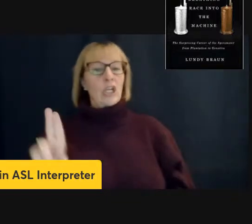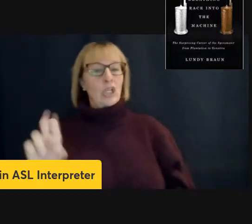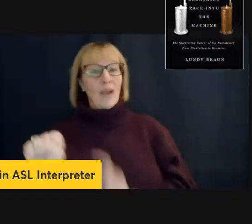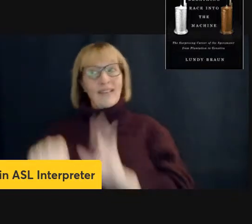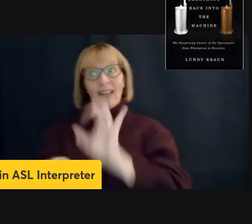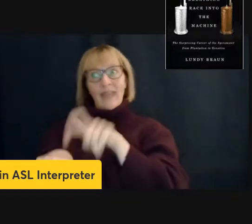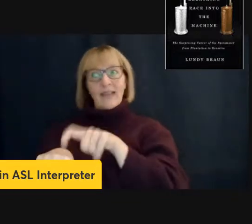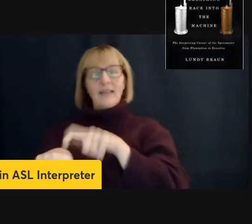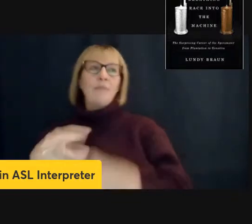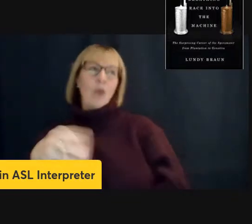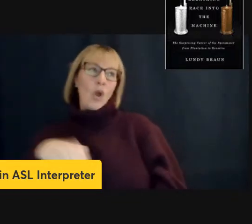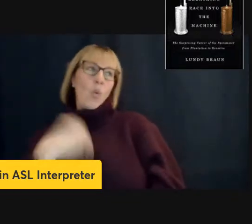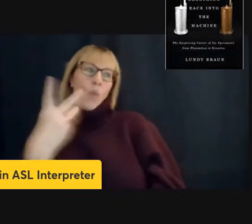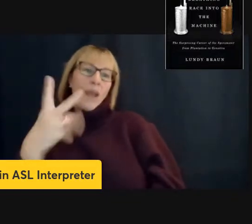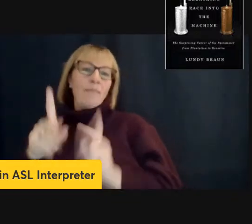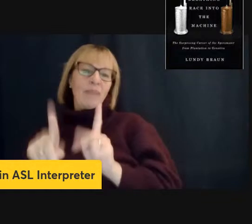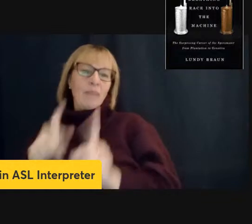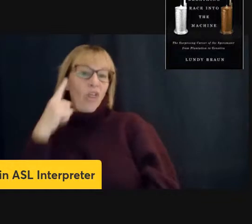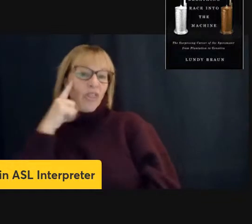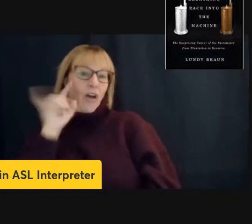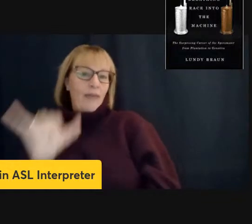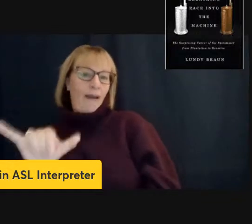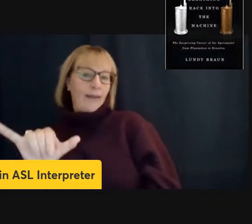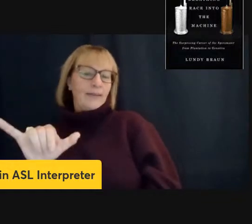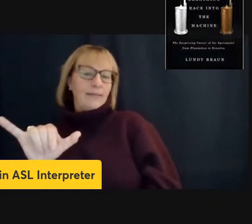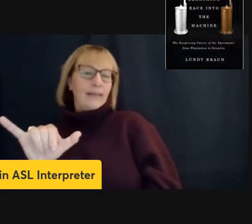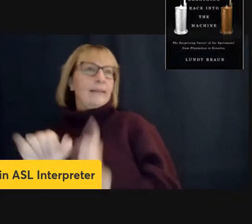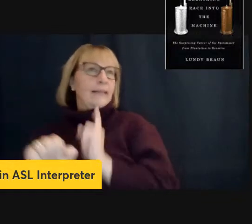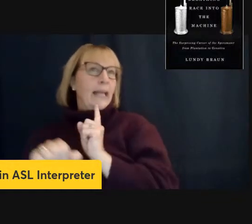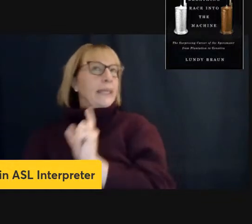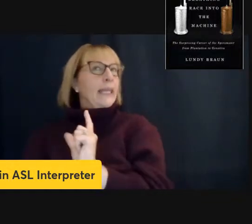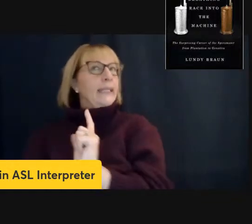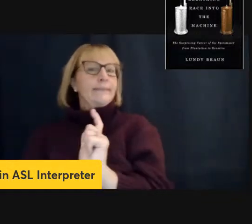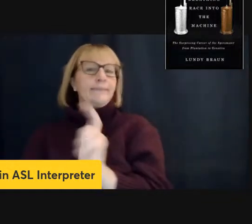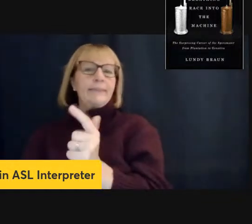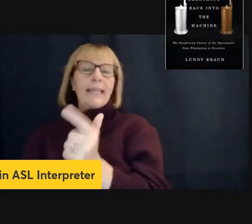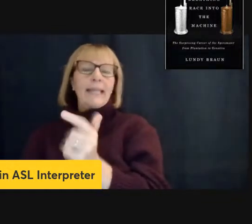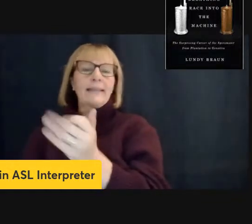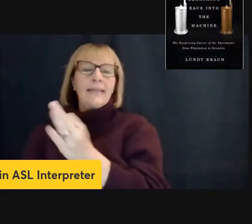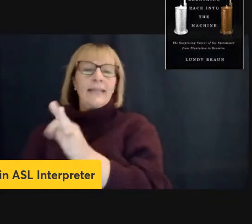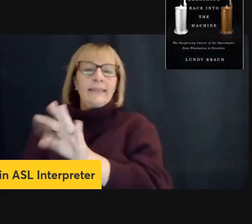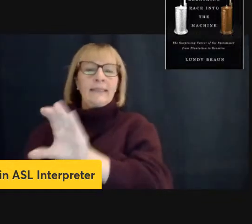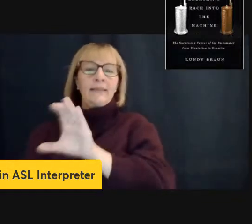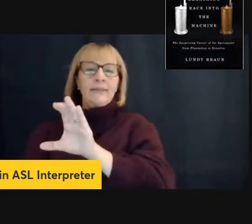time, in the late 19th century.